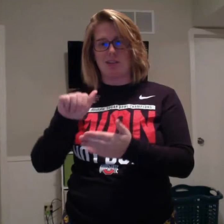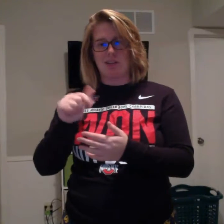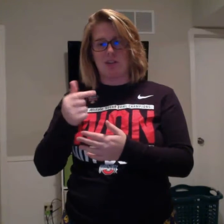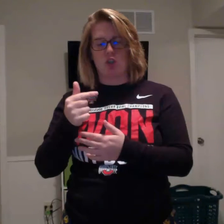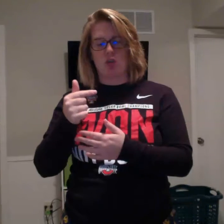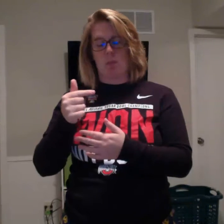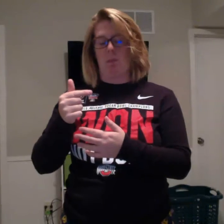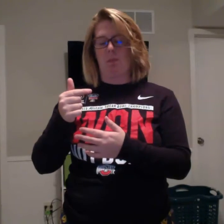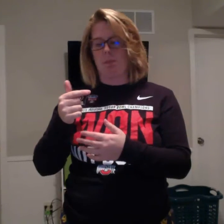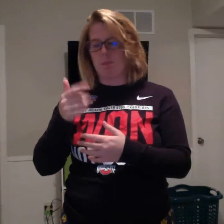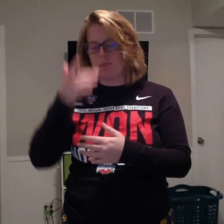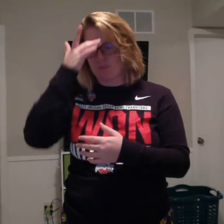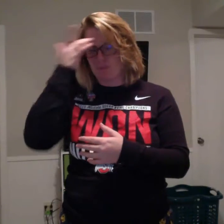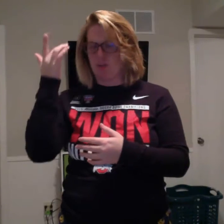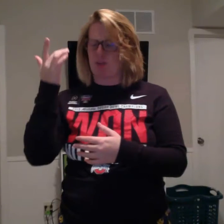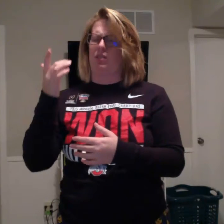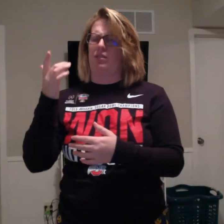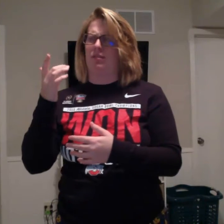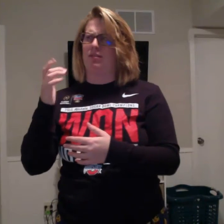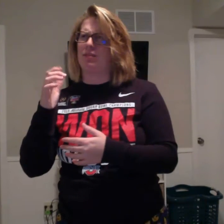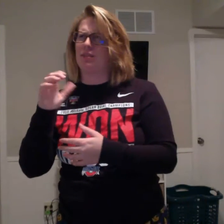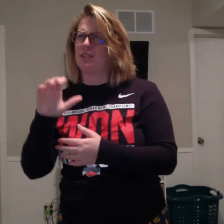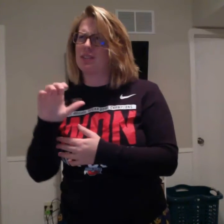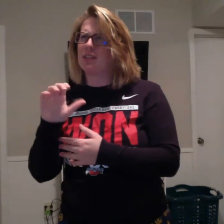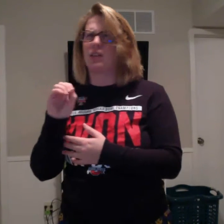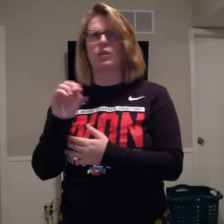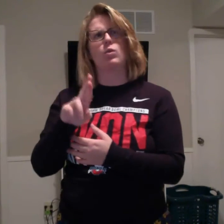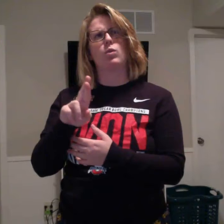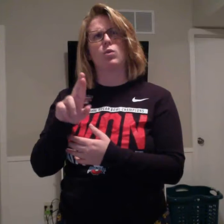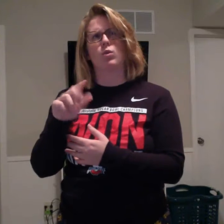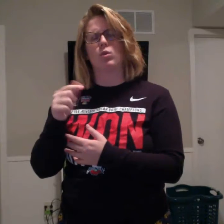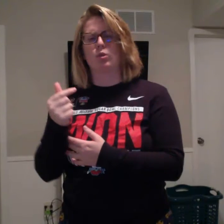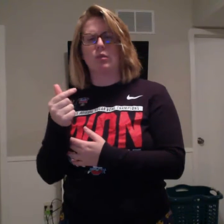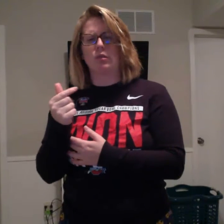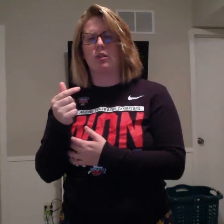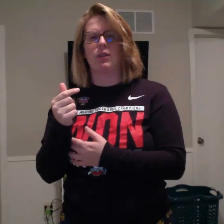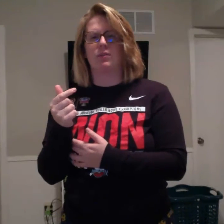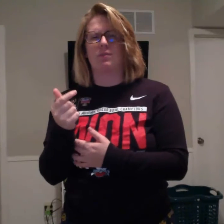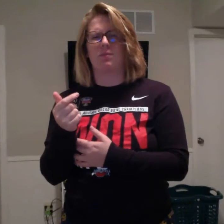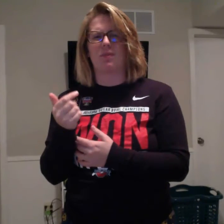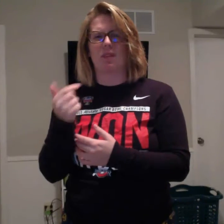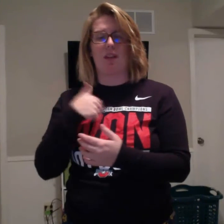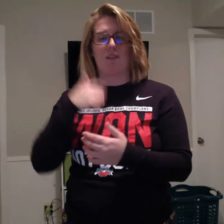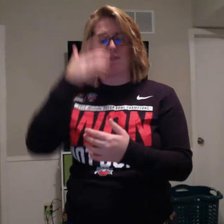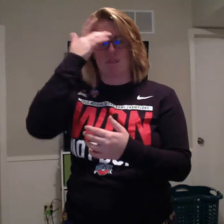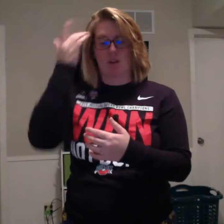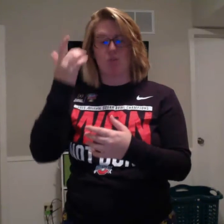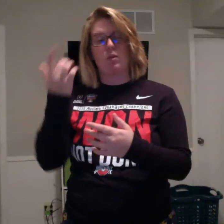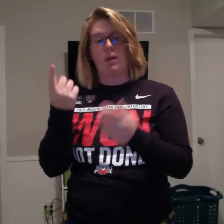dozen cell divisions, each with a round of DNA replication, have taken place. And so there have been a lot of